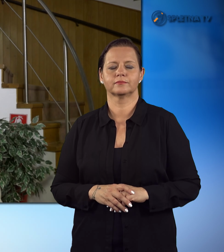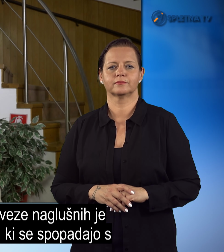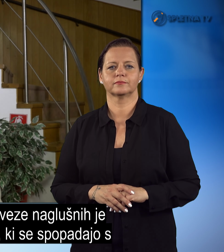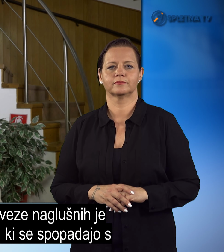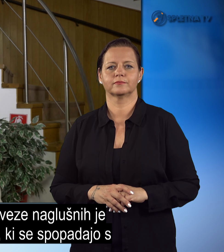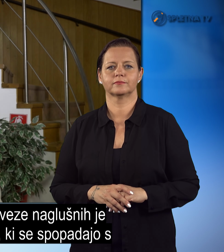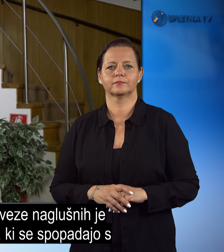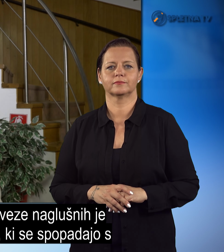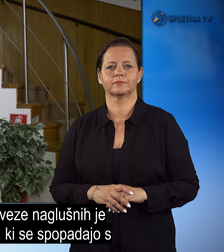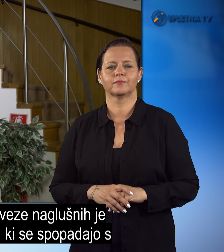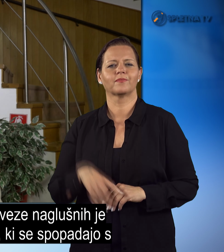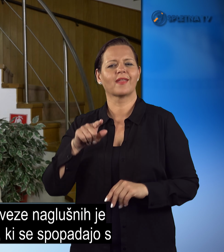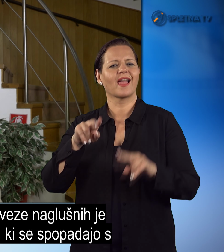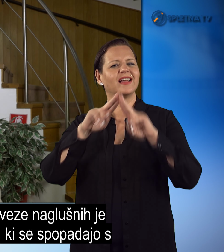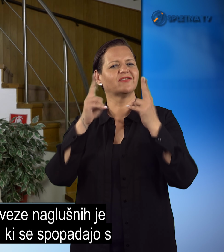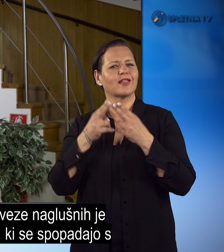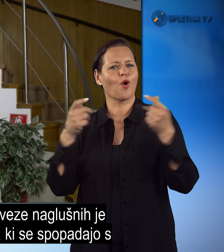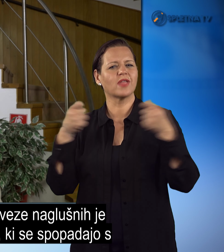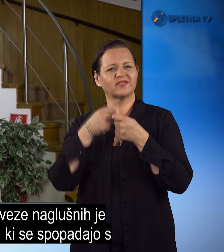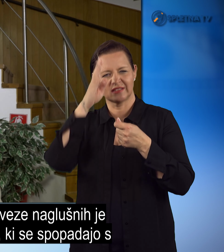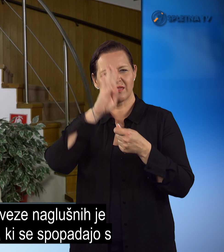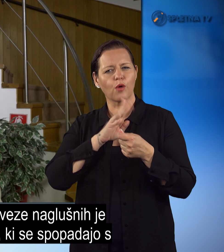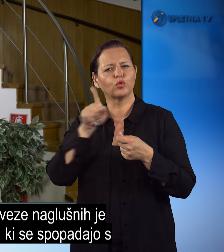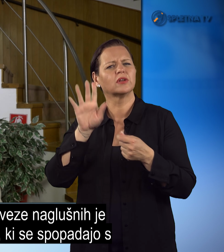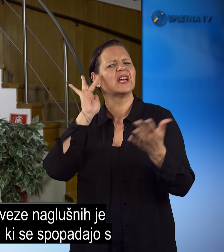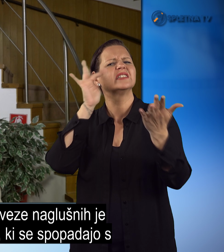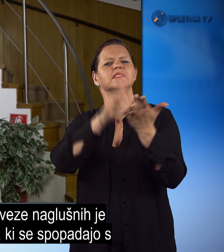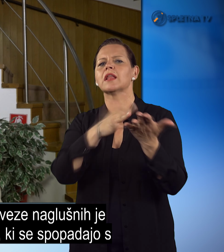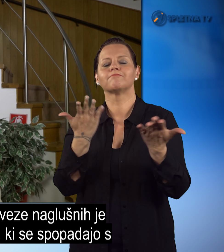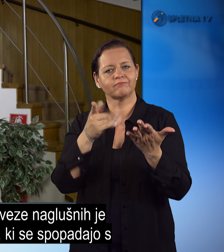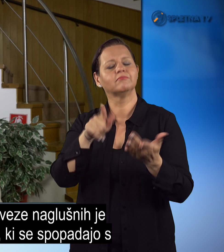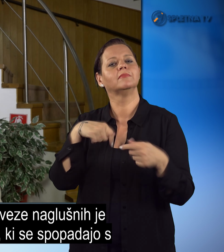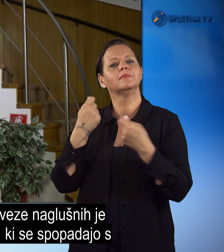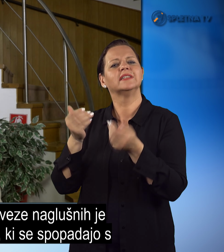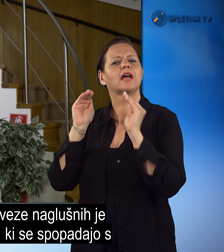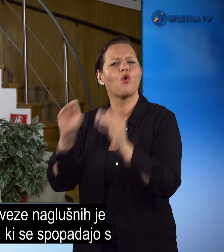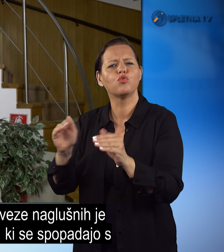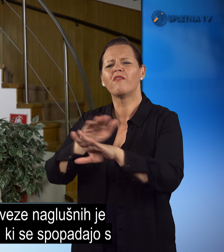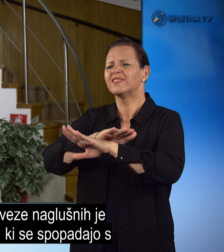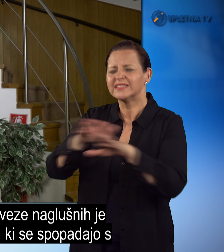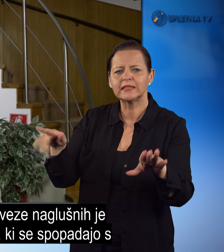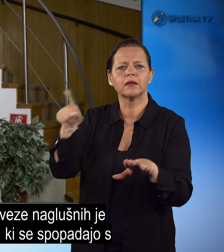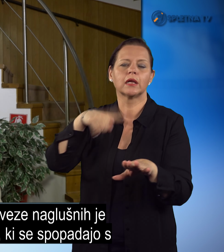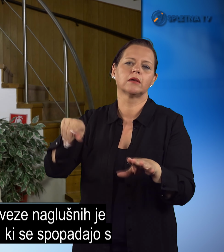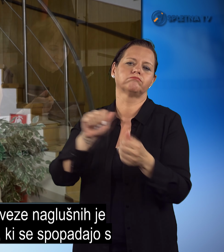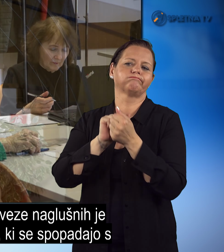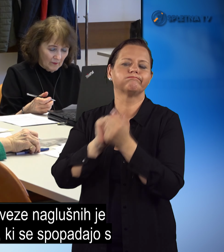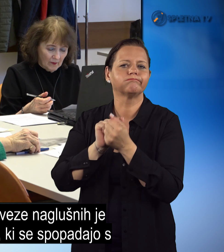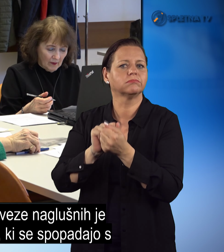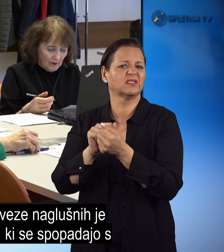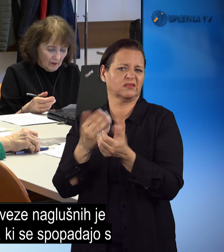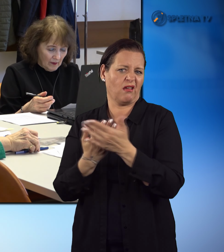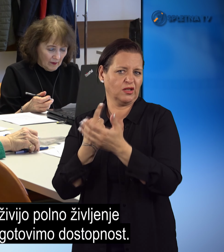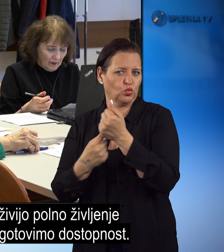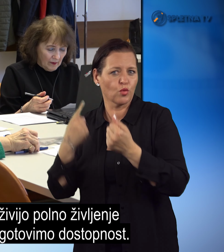The goal of the International Federation of Hard of Hearing People is to see that every person who has